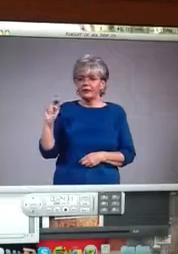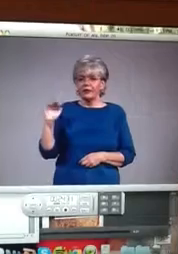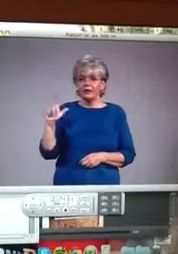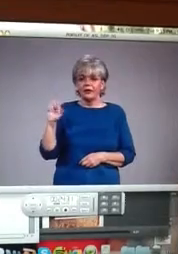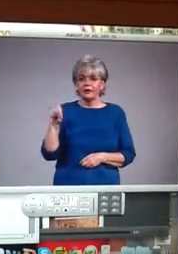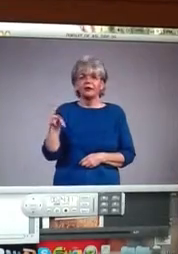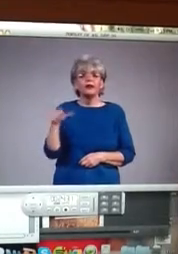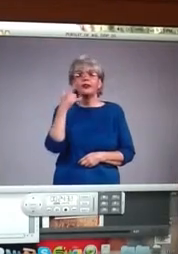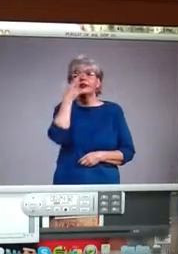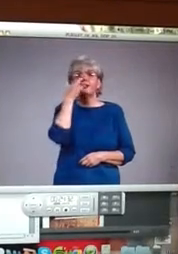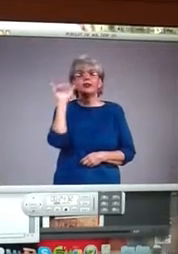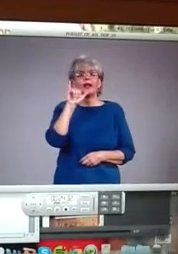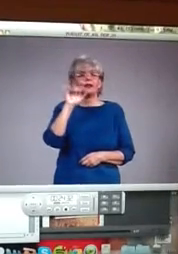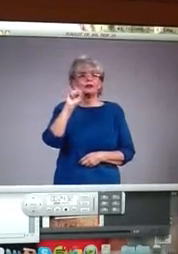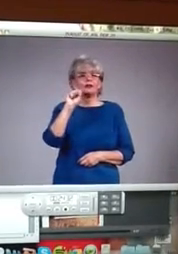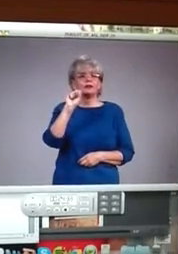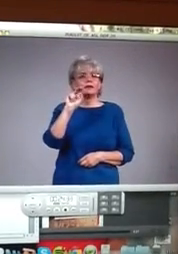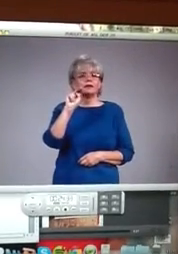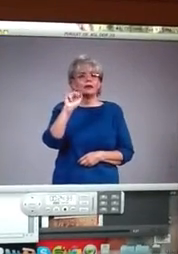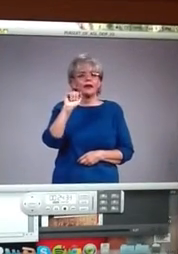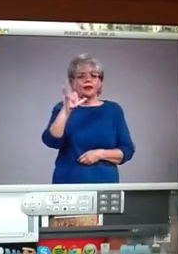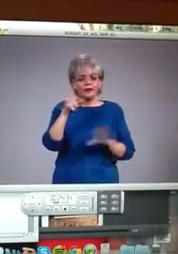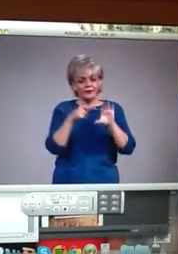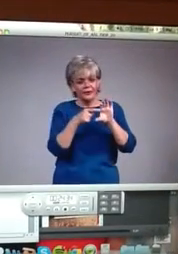things called semicircular canals.